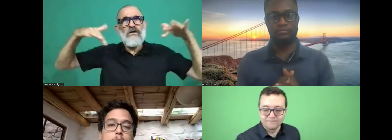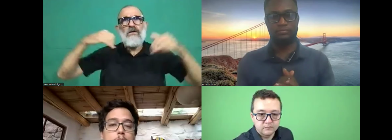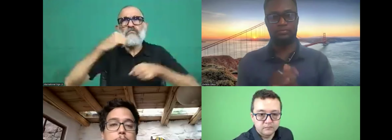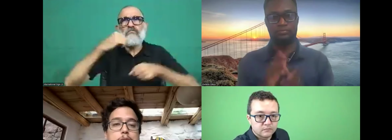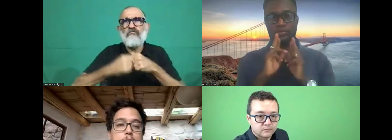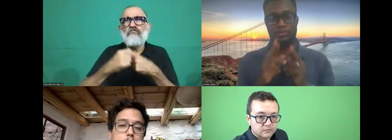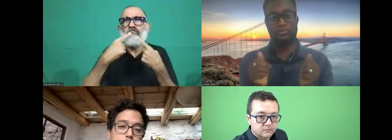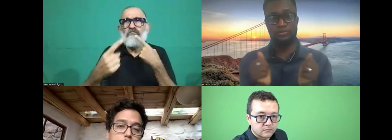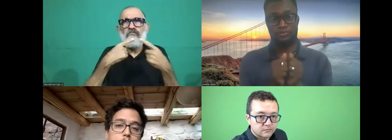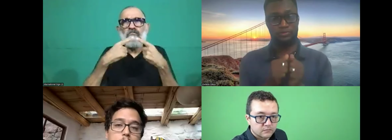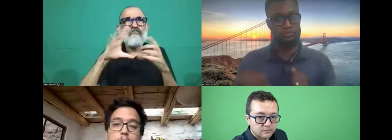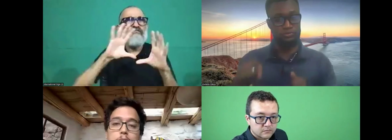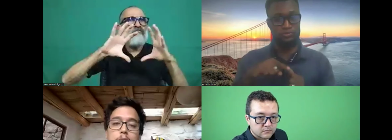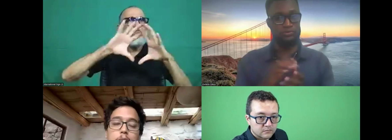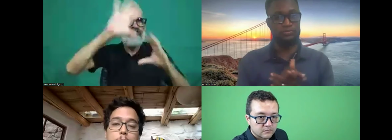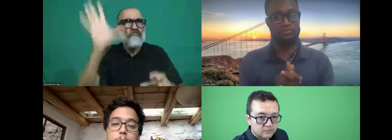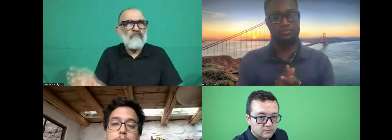72%.